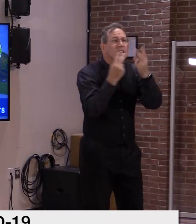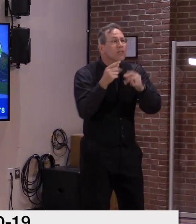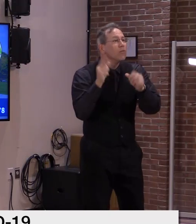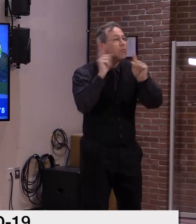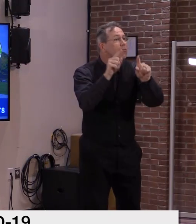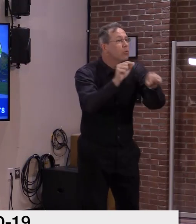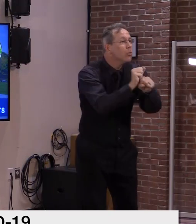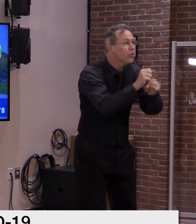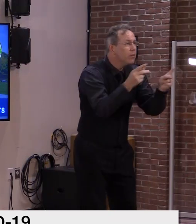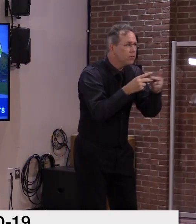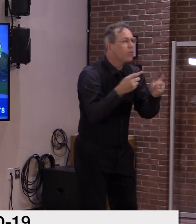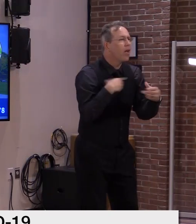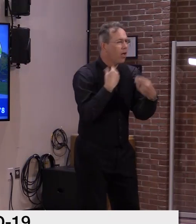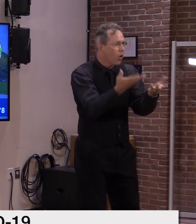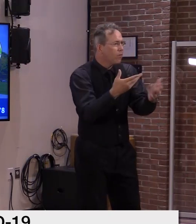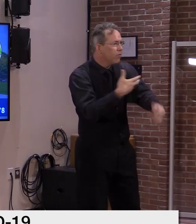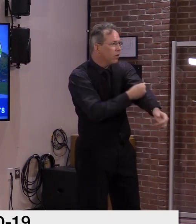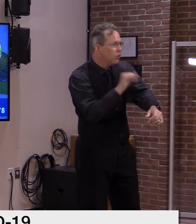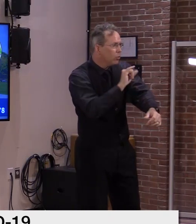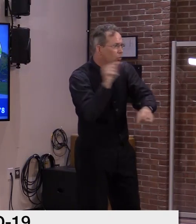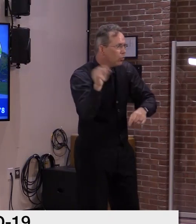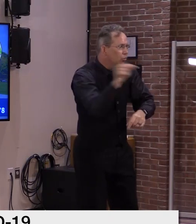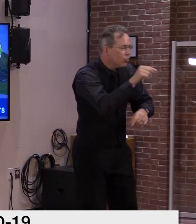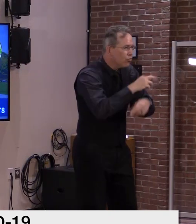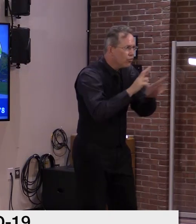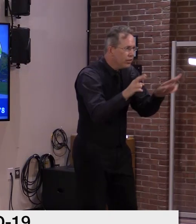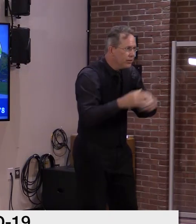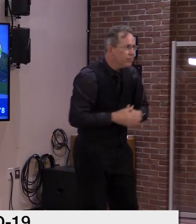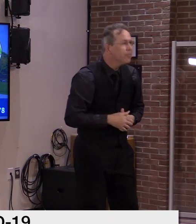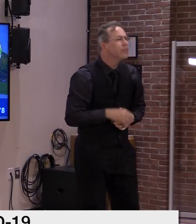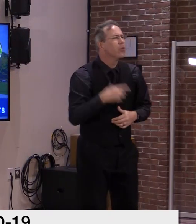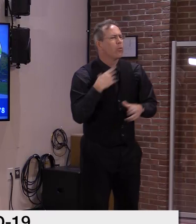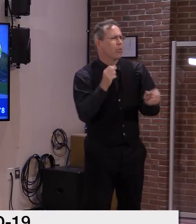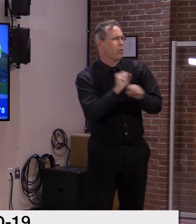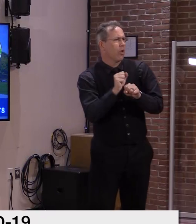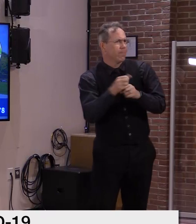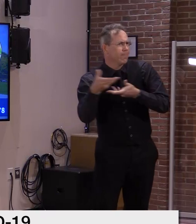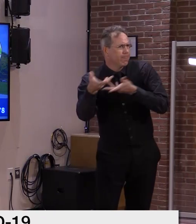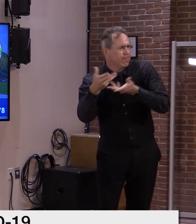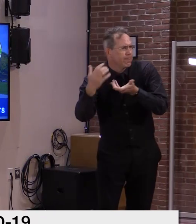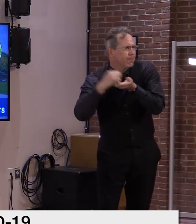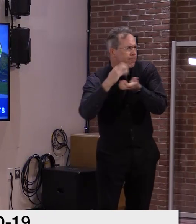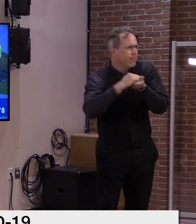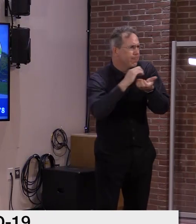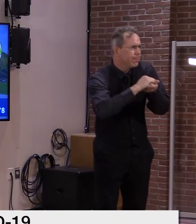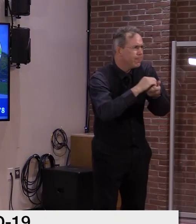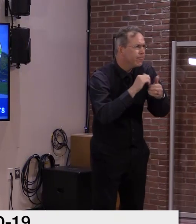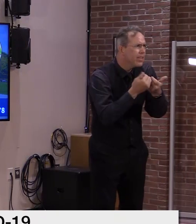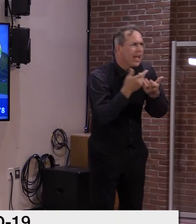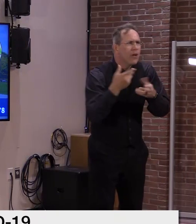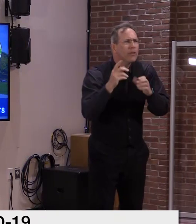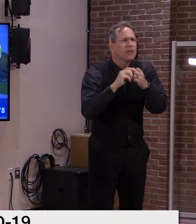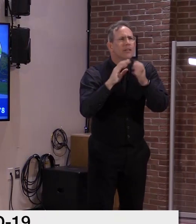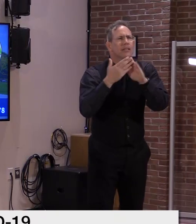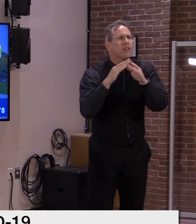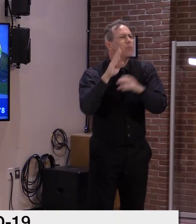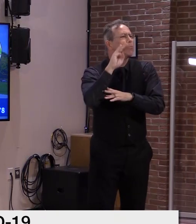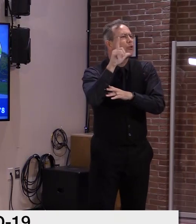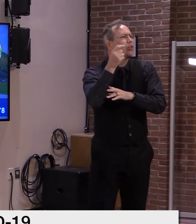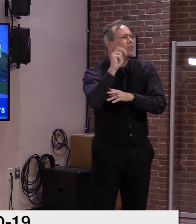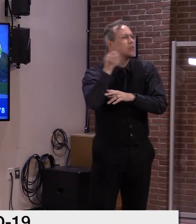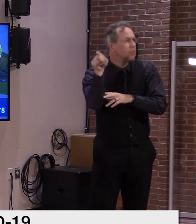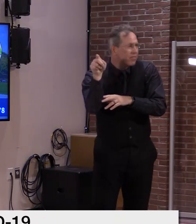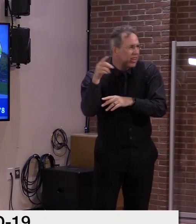employees. This is still in the planning stages. We are working with the City of Burlington on hosting events at Church Street